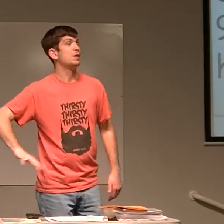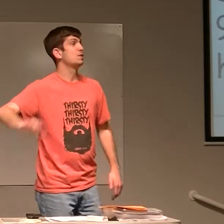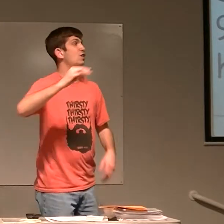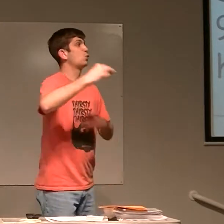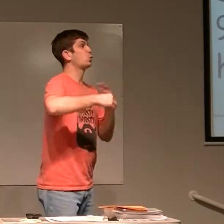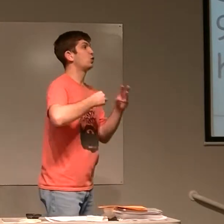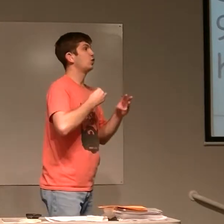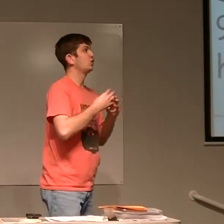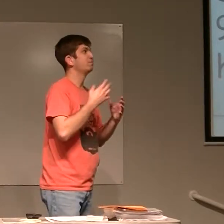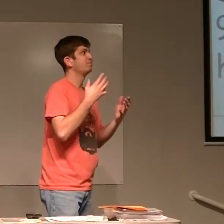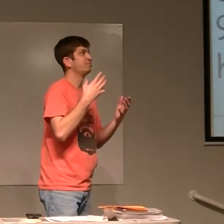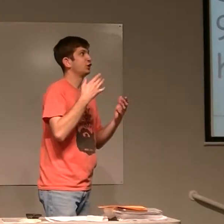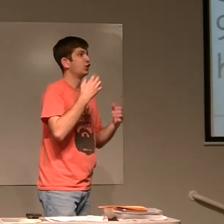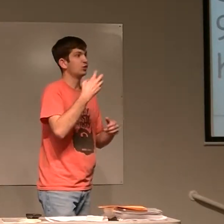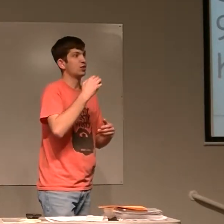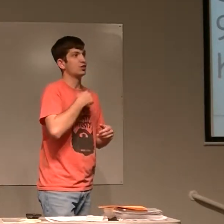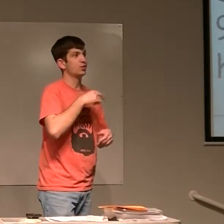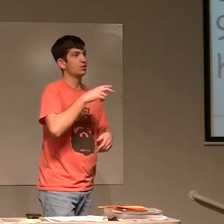out in the world, such as